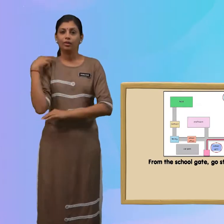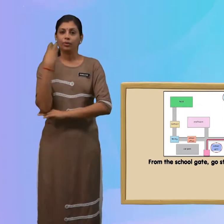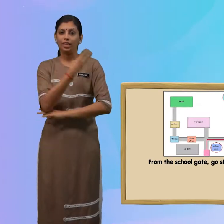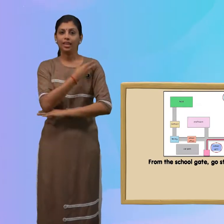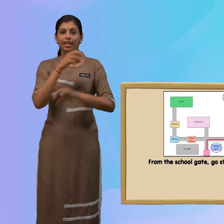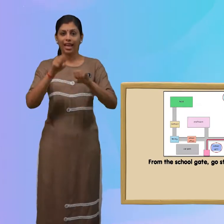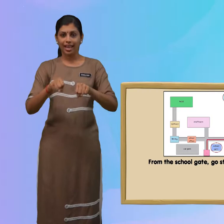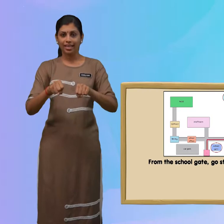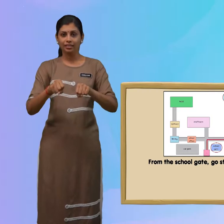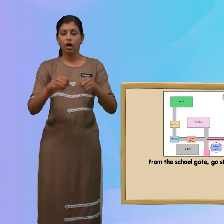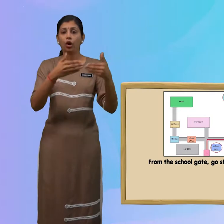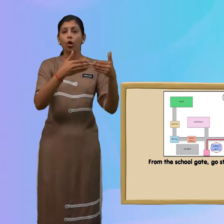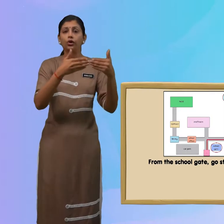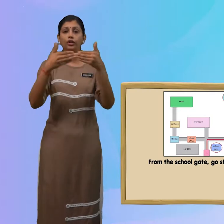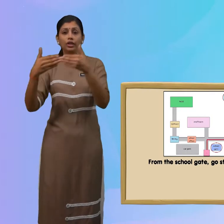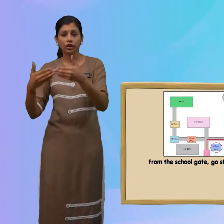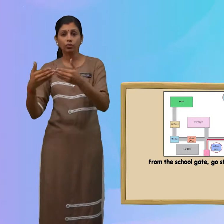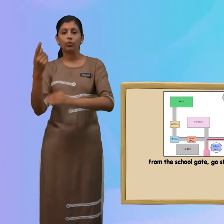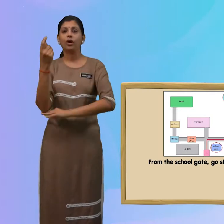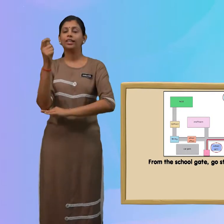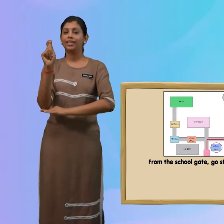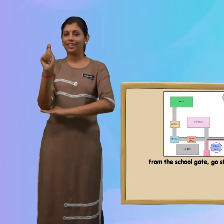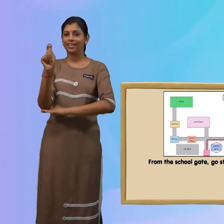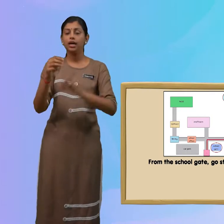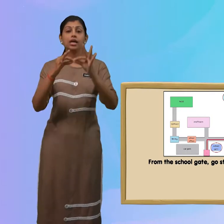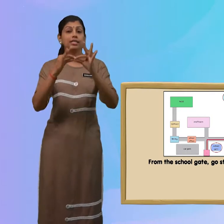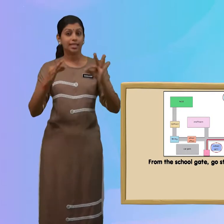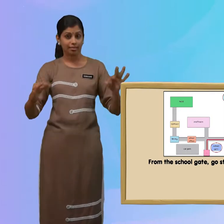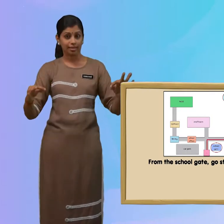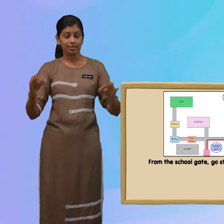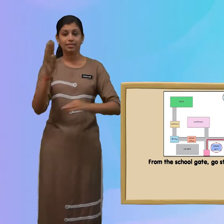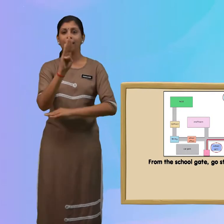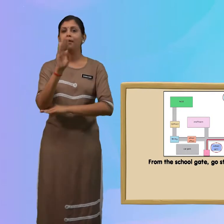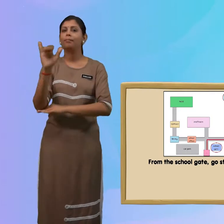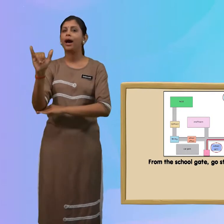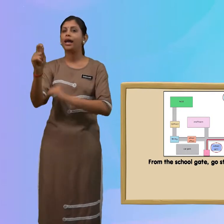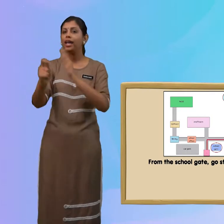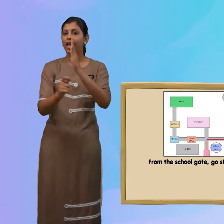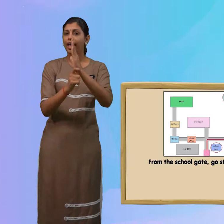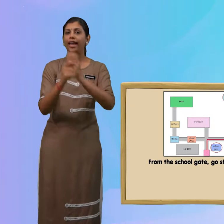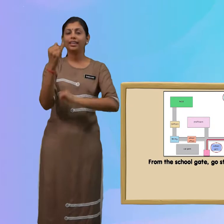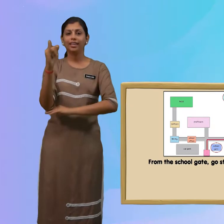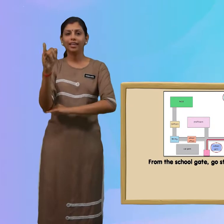We can continue the sentence by adding